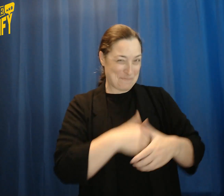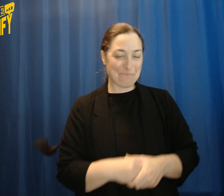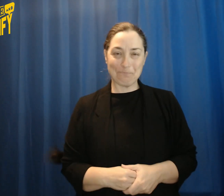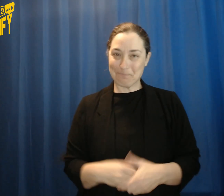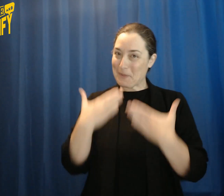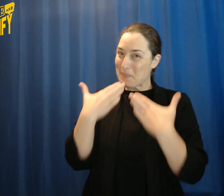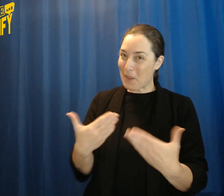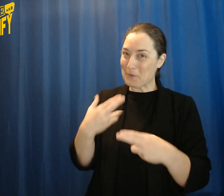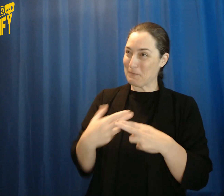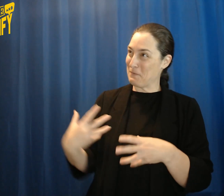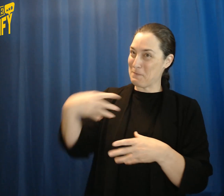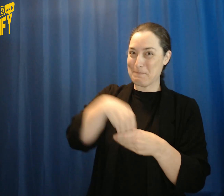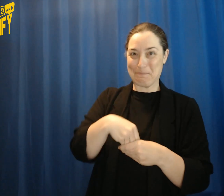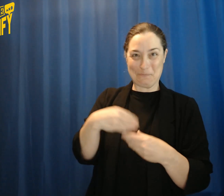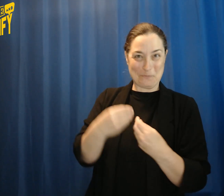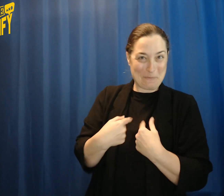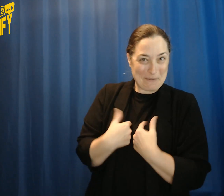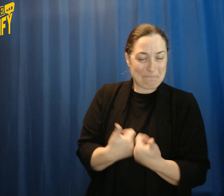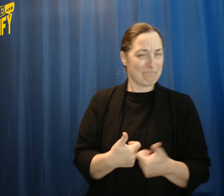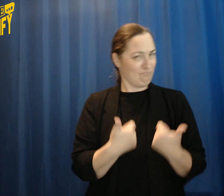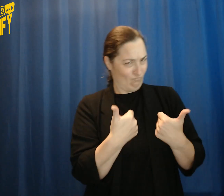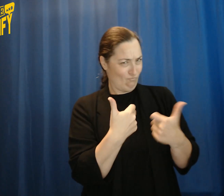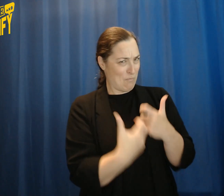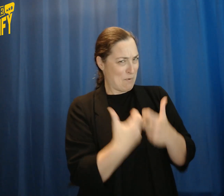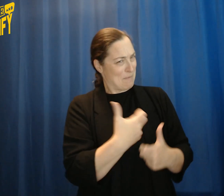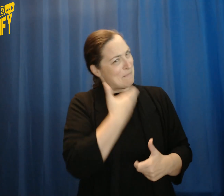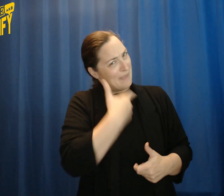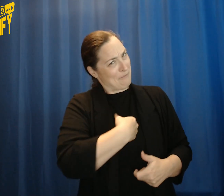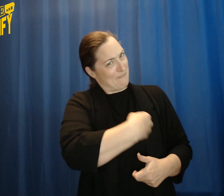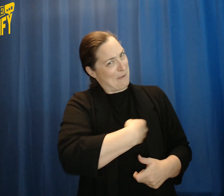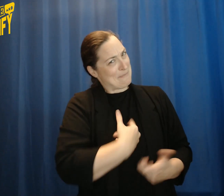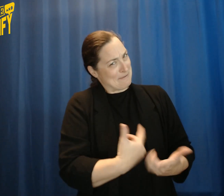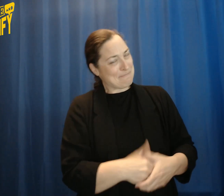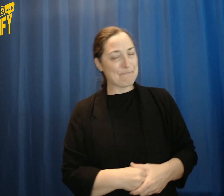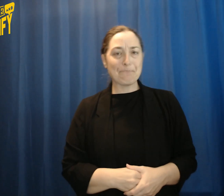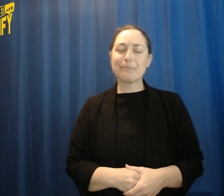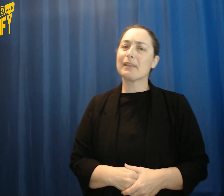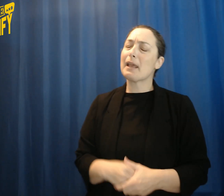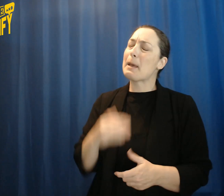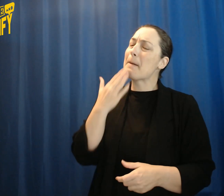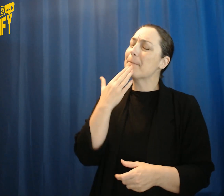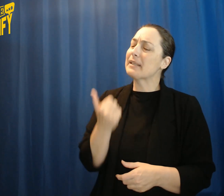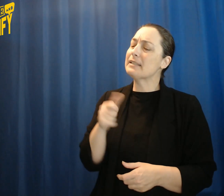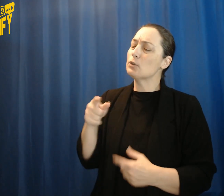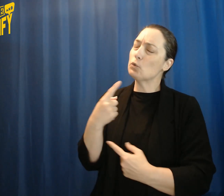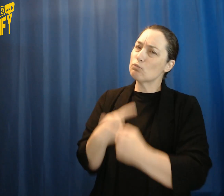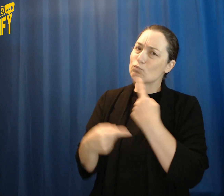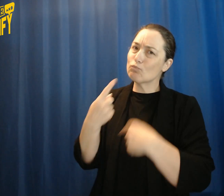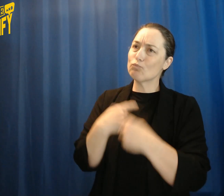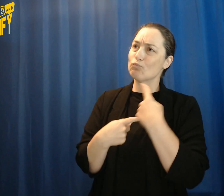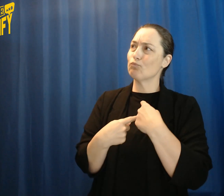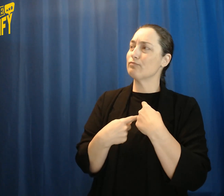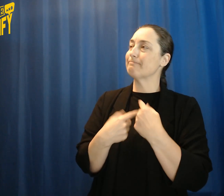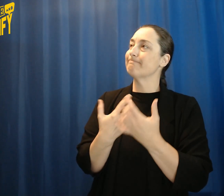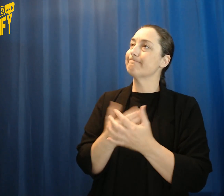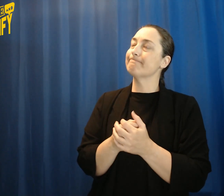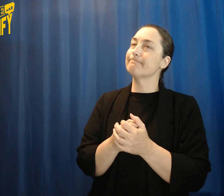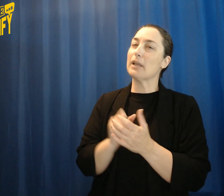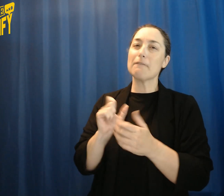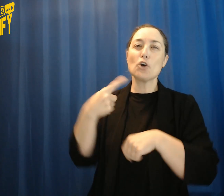with me. No worries. Thank you, Nick, for inviting me. Can you tell me about the first time you sculpted